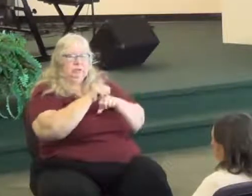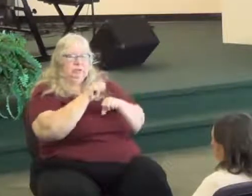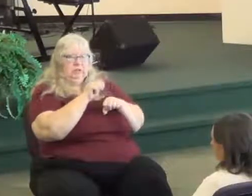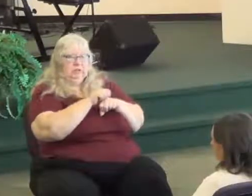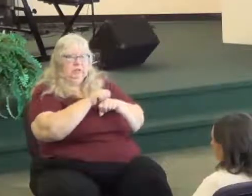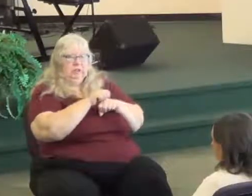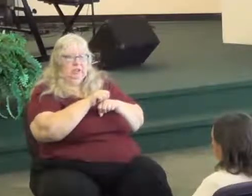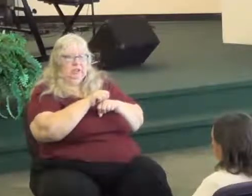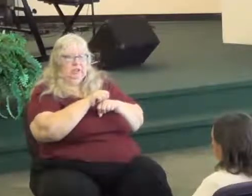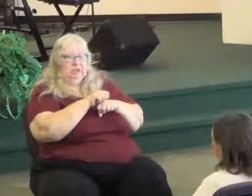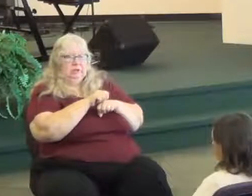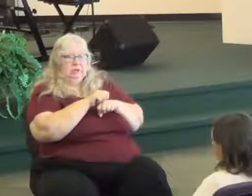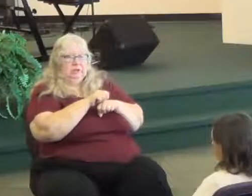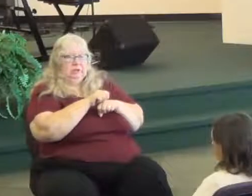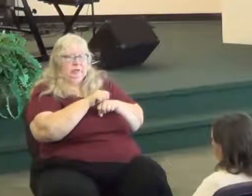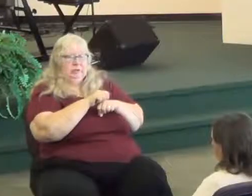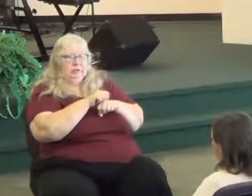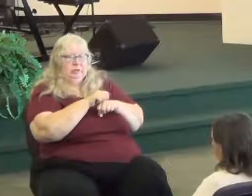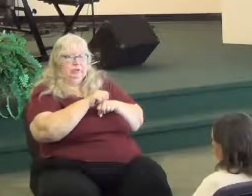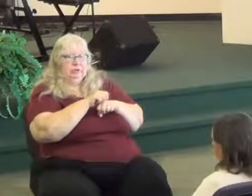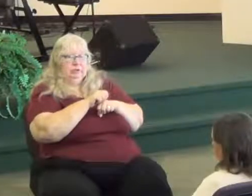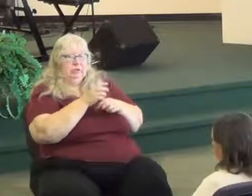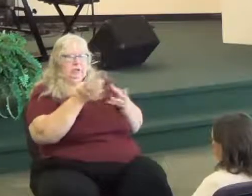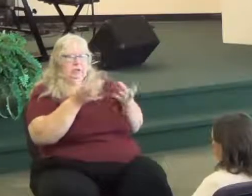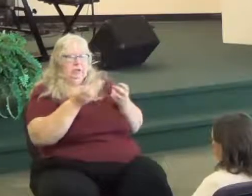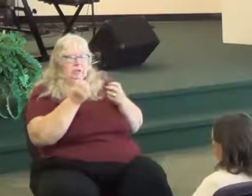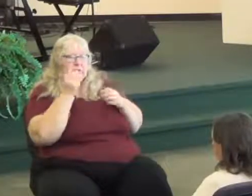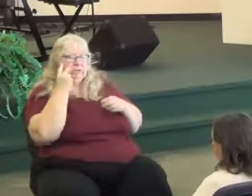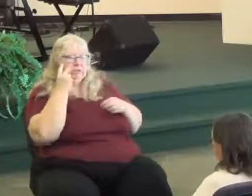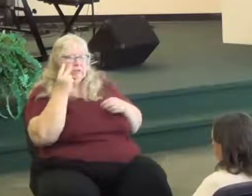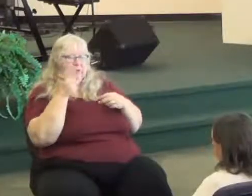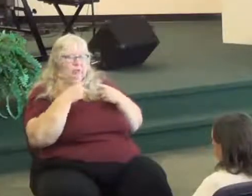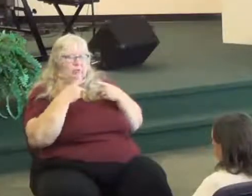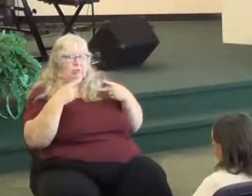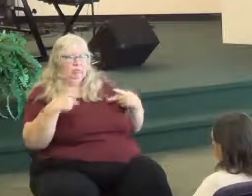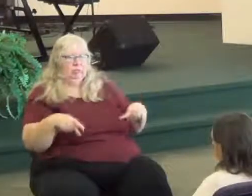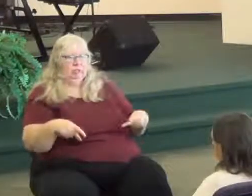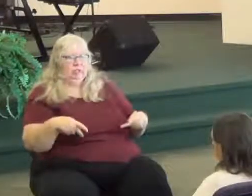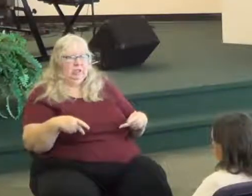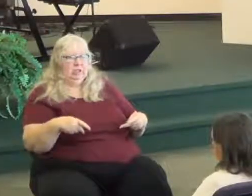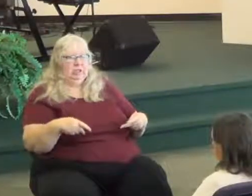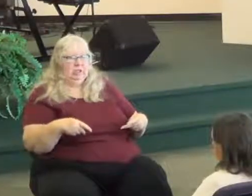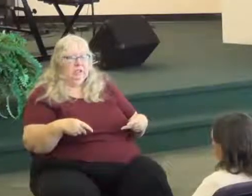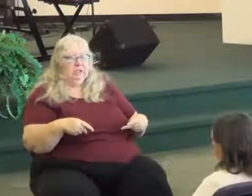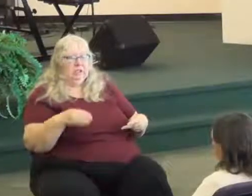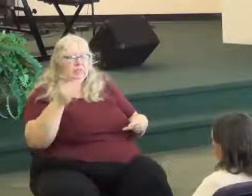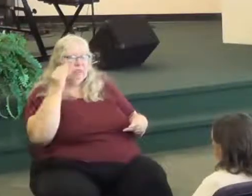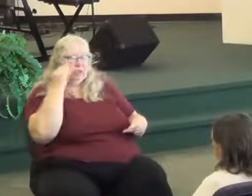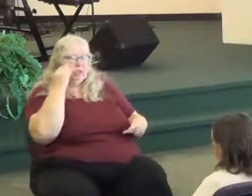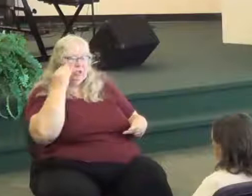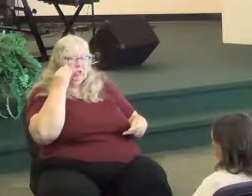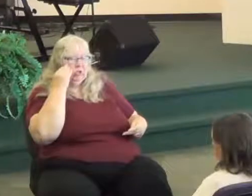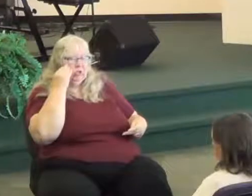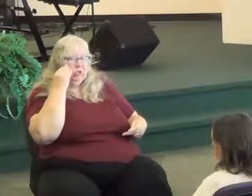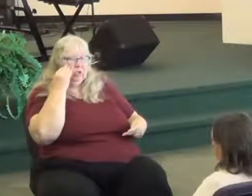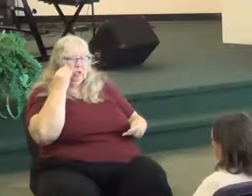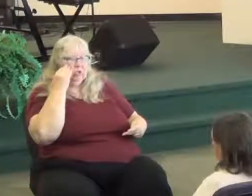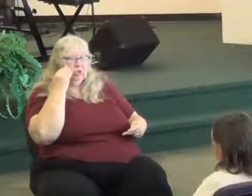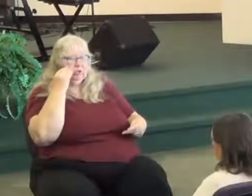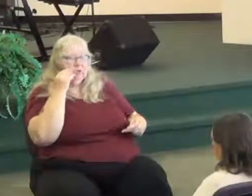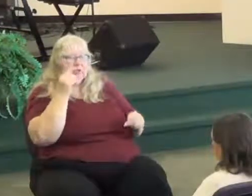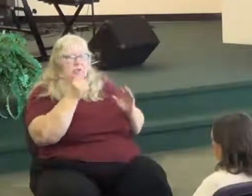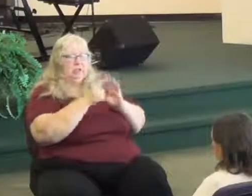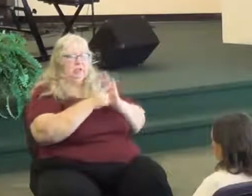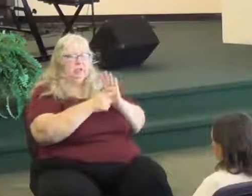So, these men would have wanted to go see the priest as soon as possible. If you know Old Testament law, Leviticus 13 talks about